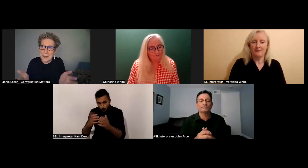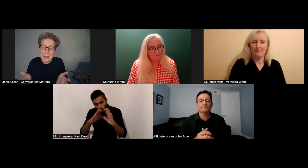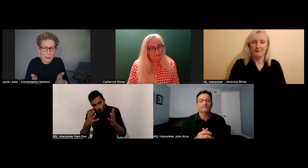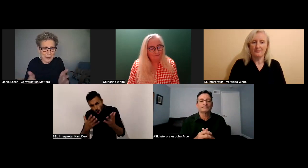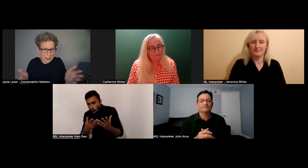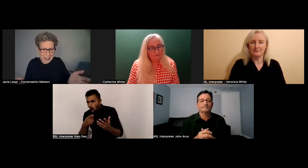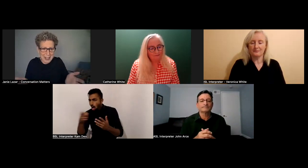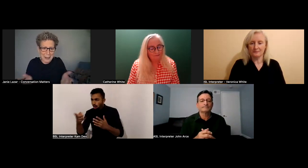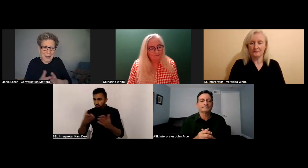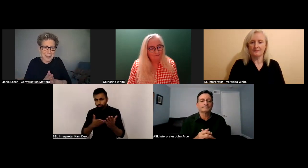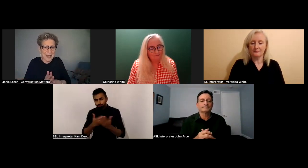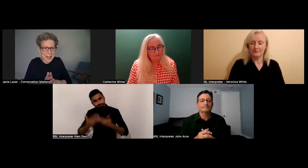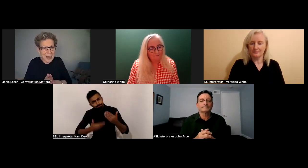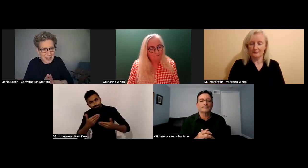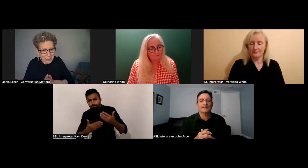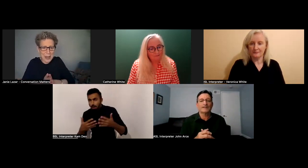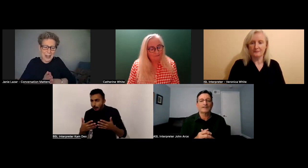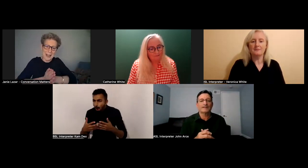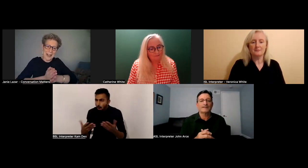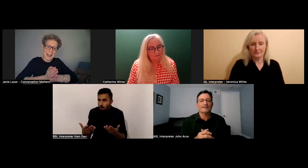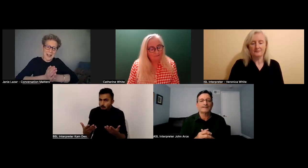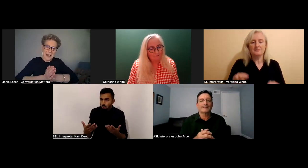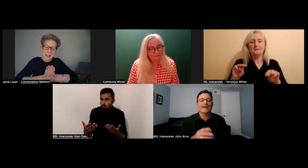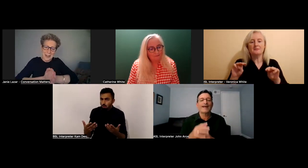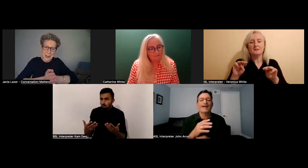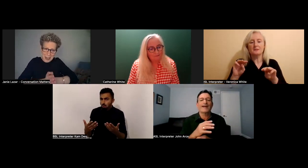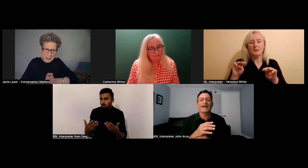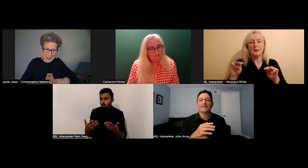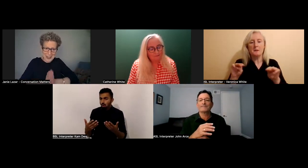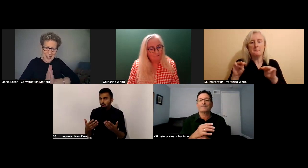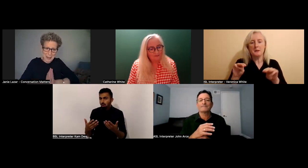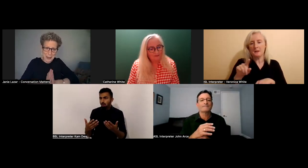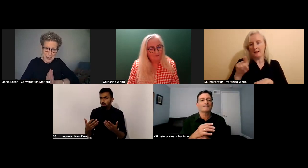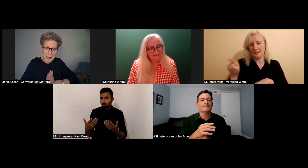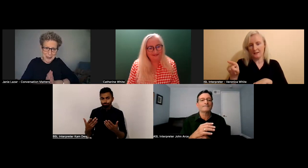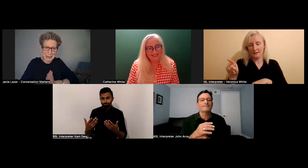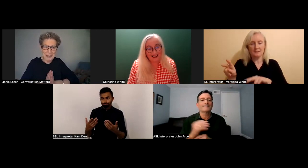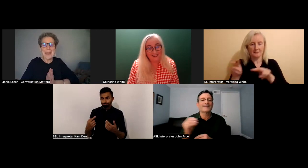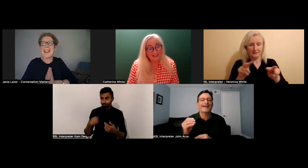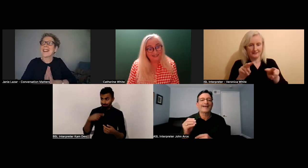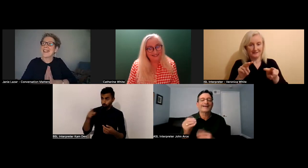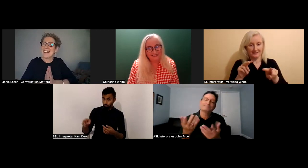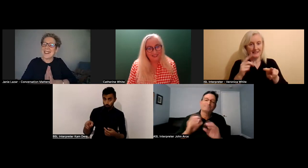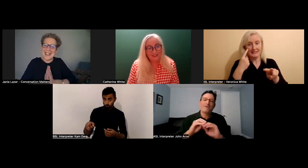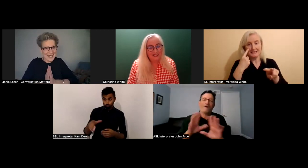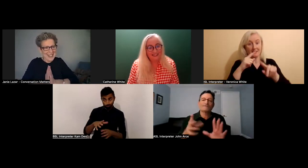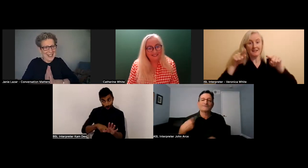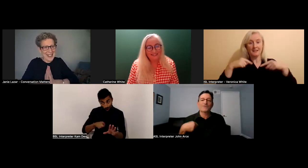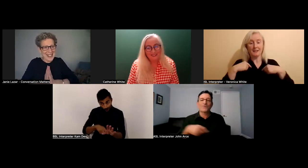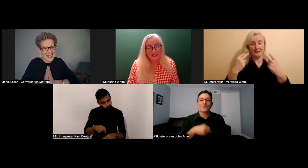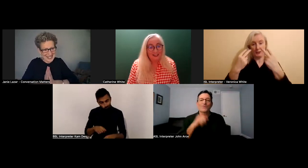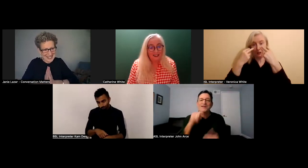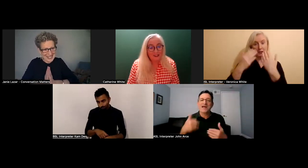as people will clearly be able to see, we're not youngsters anymore. I know.